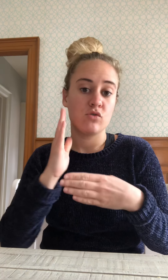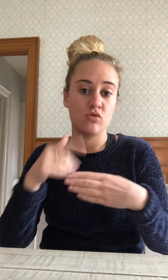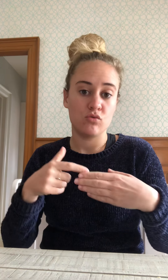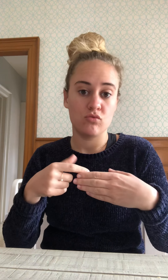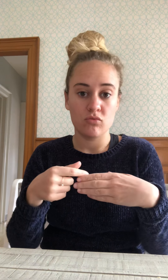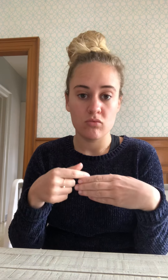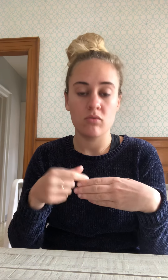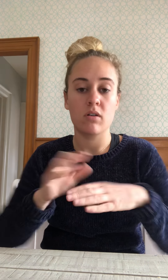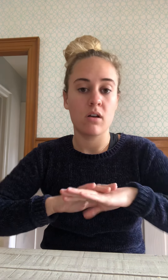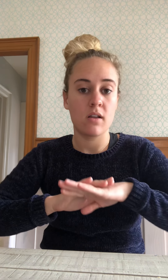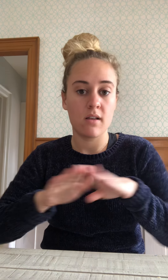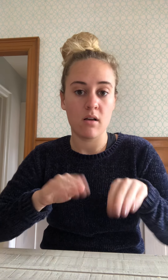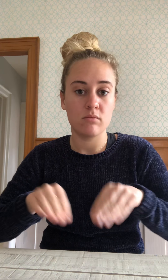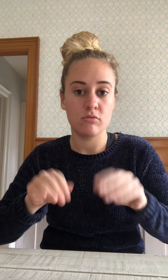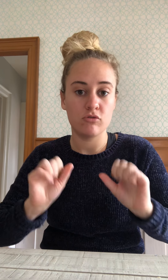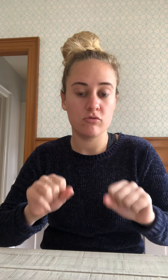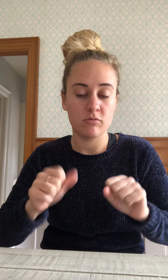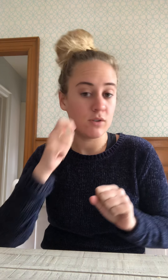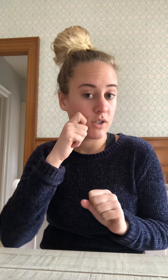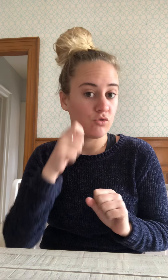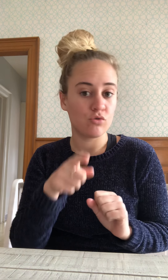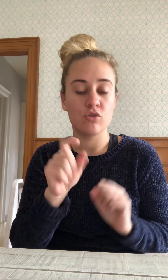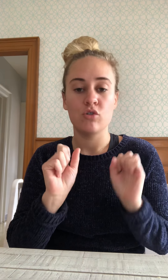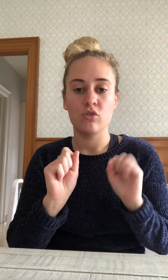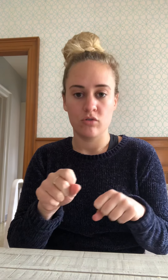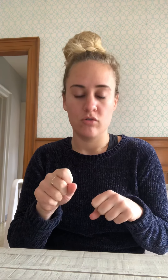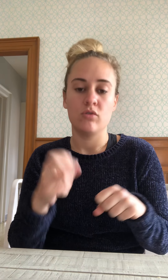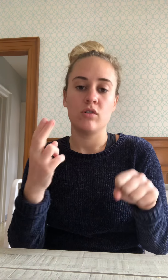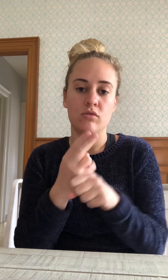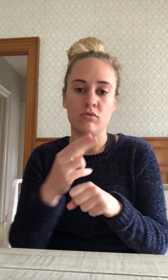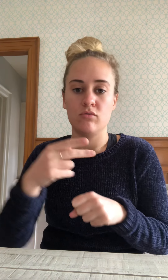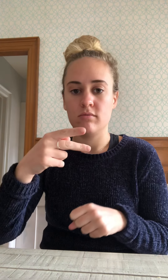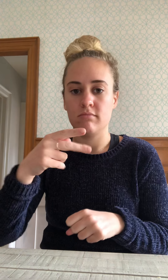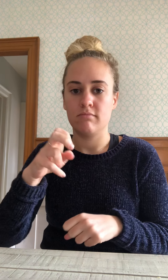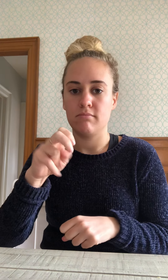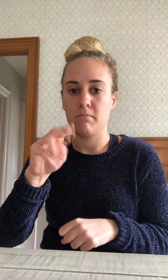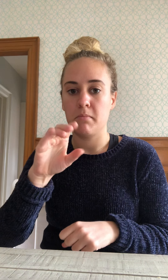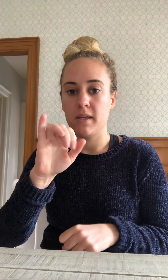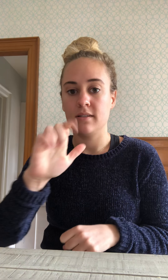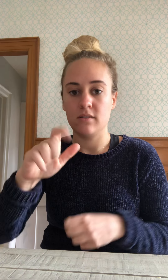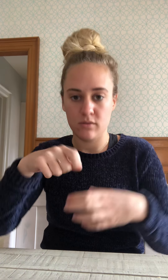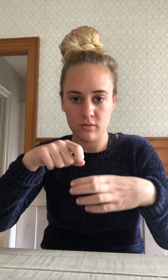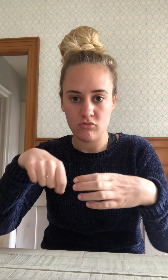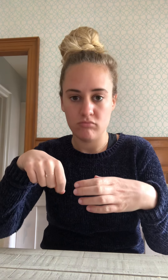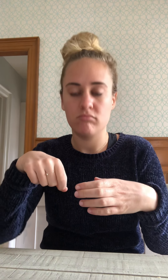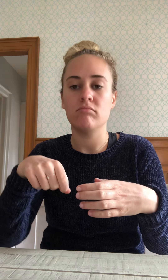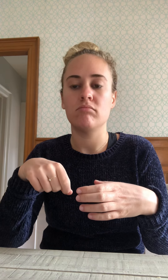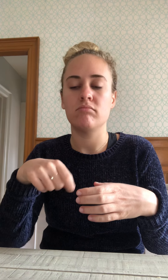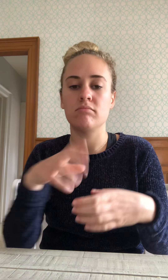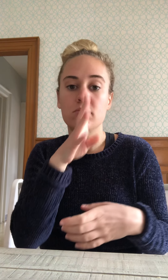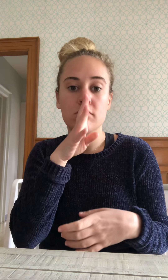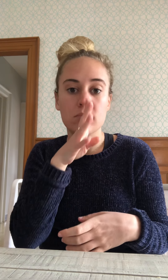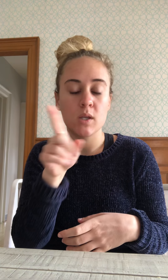can, again, mark it with an indelible pencil, have them speak to see where that vibrating